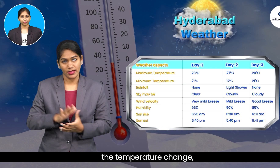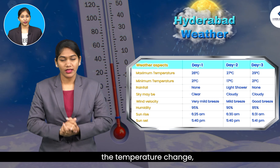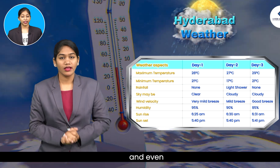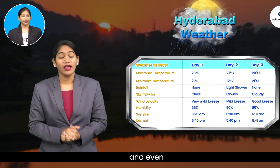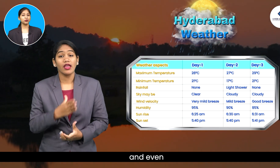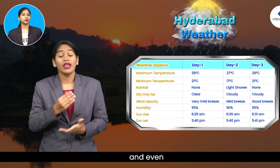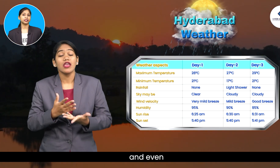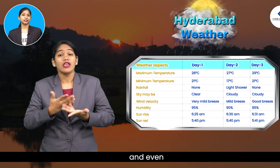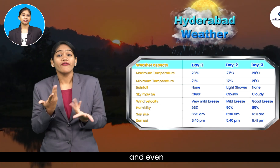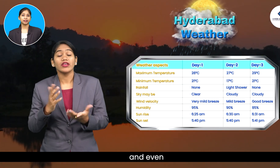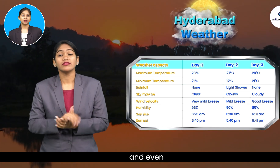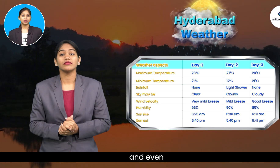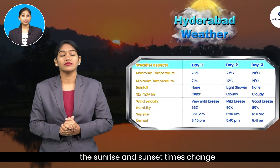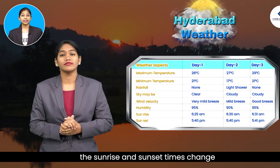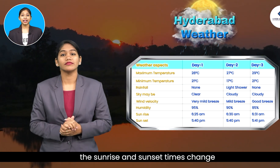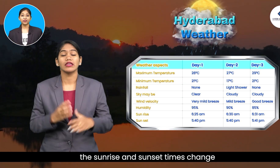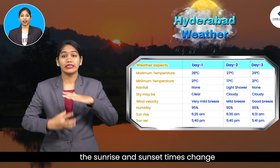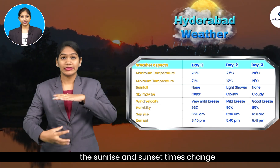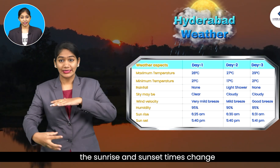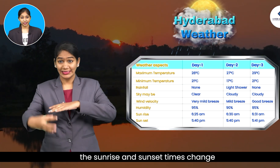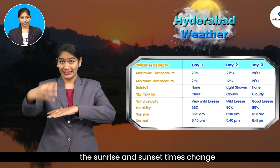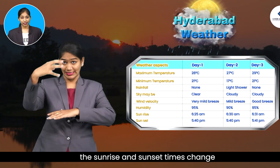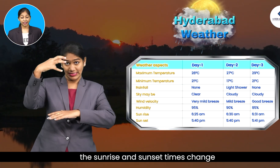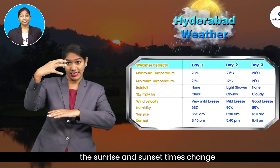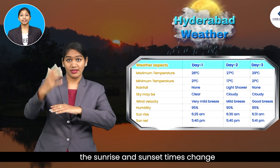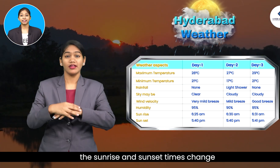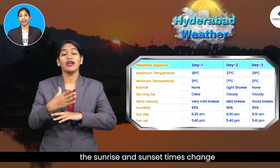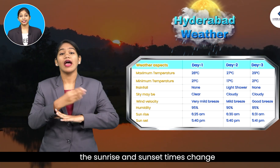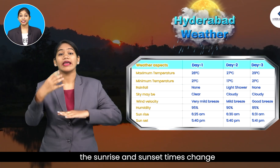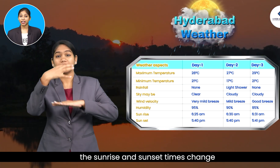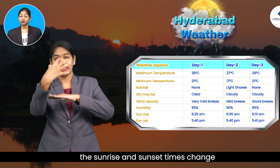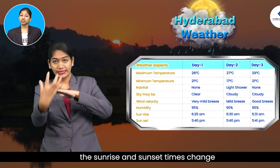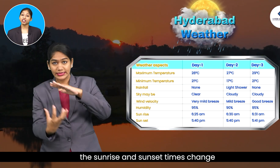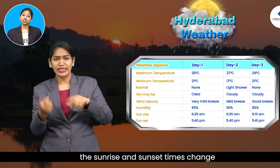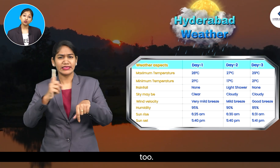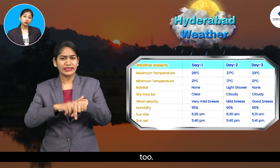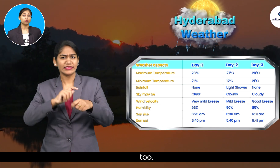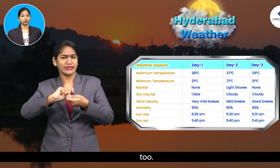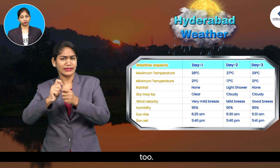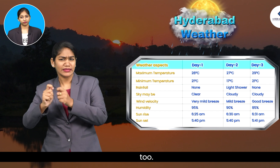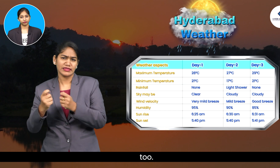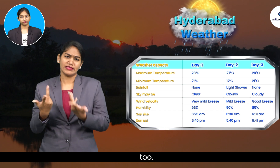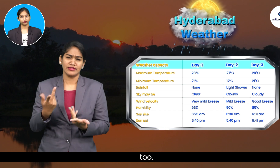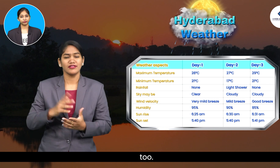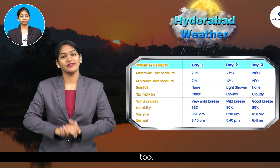We even the sunrise and sunset times change too